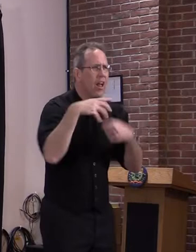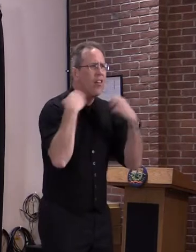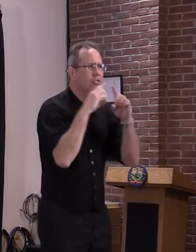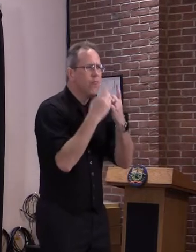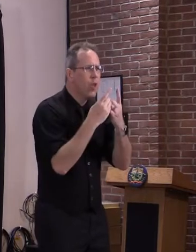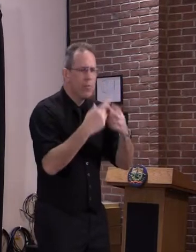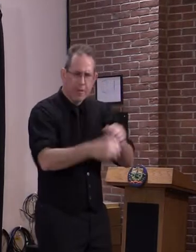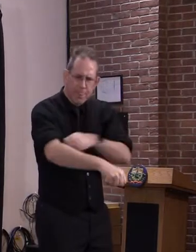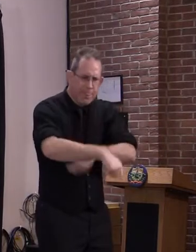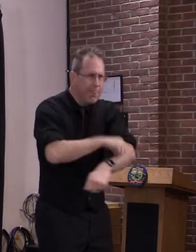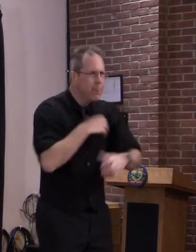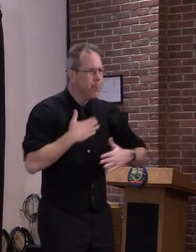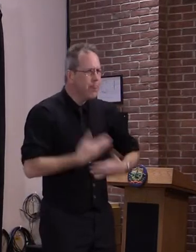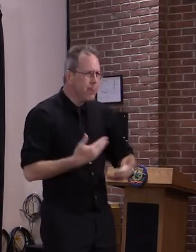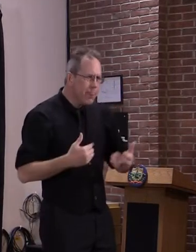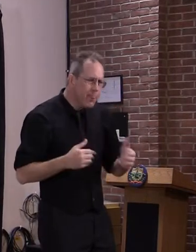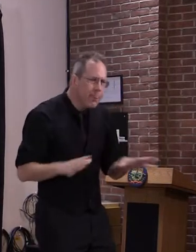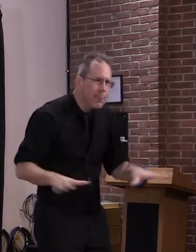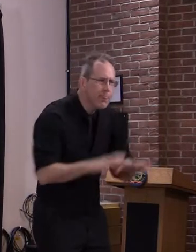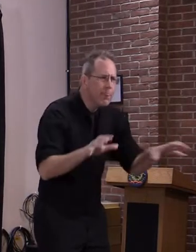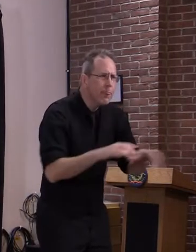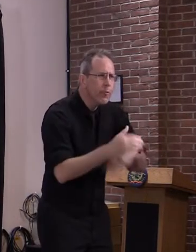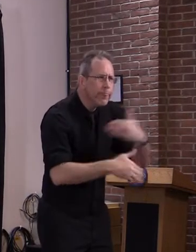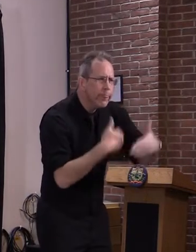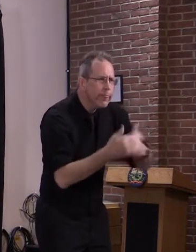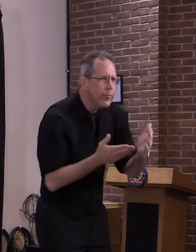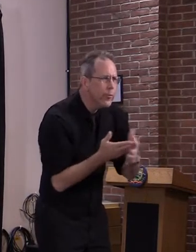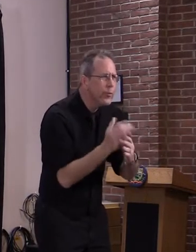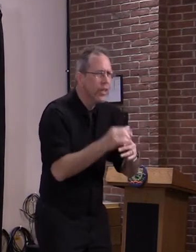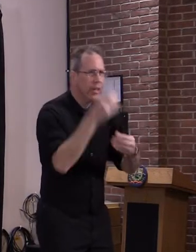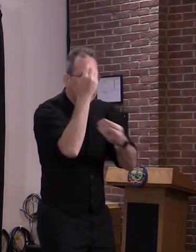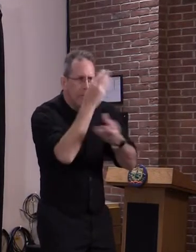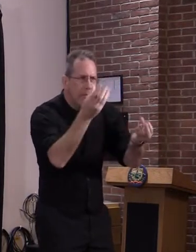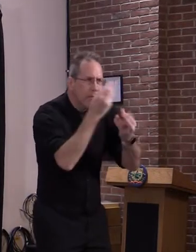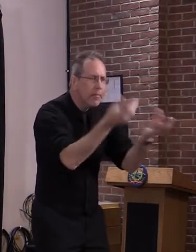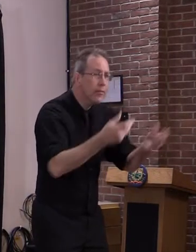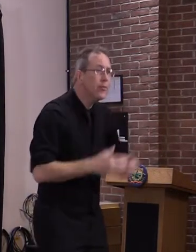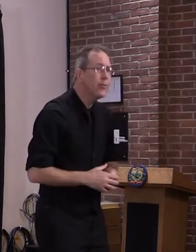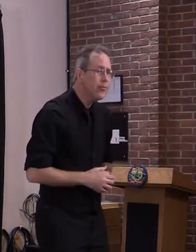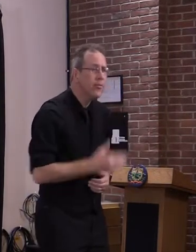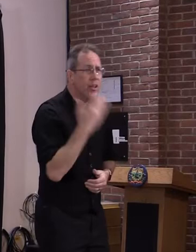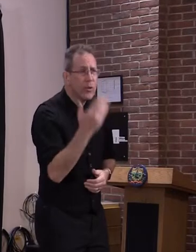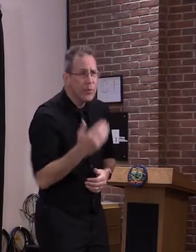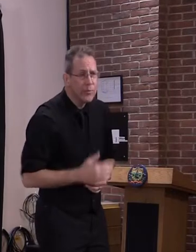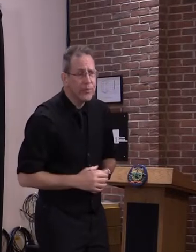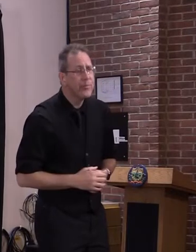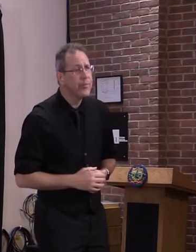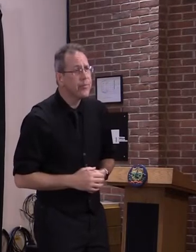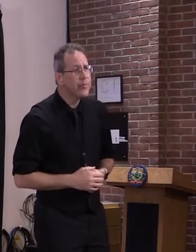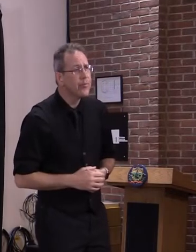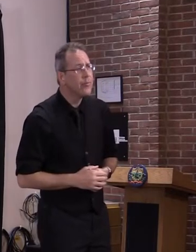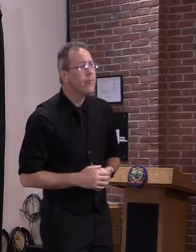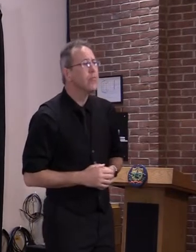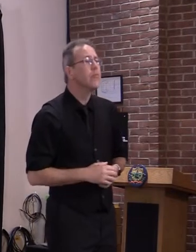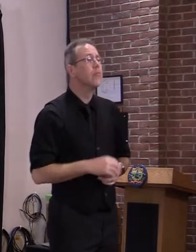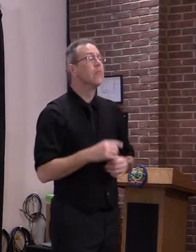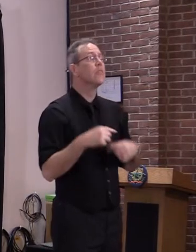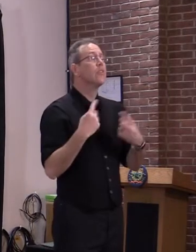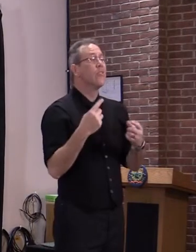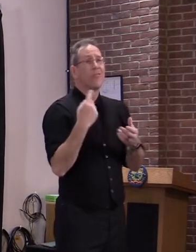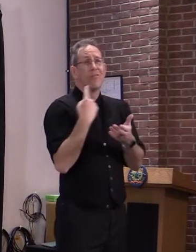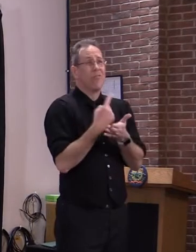navigate the pandemic, and I owe her a debt of gratitude. As we've noted for many weeks now, the